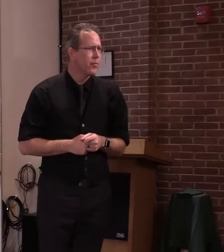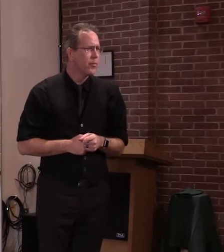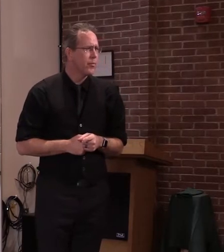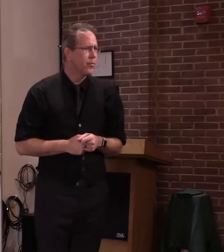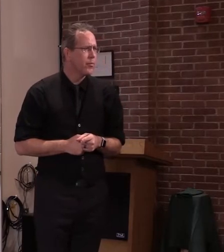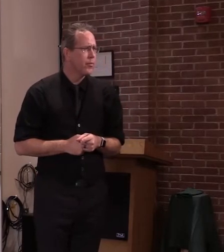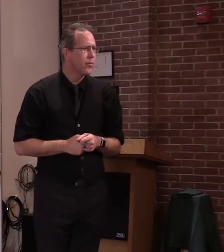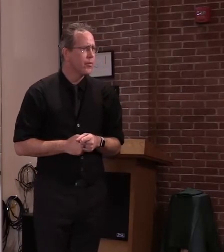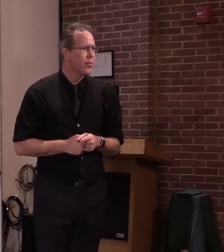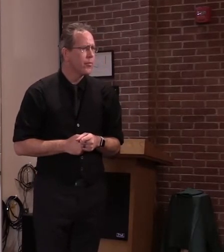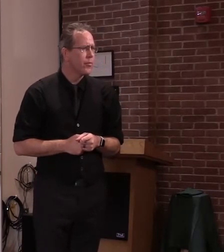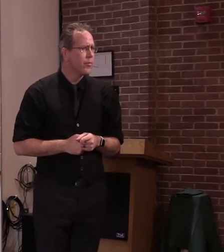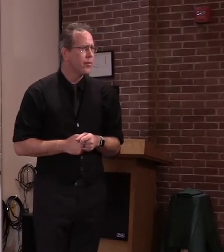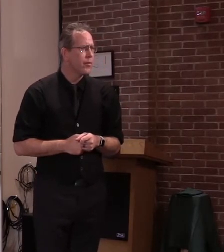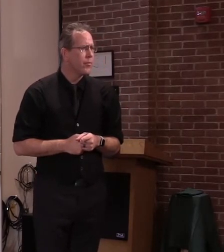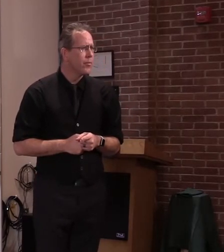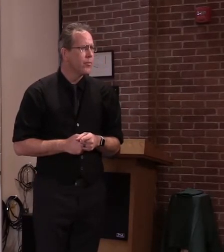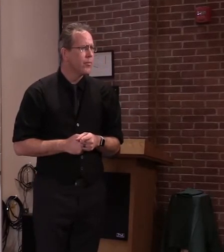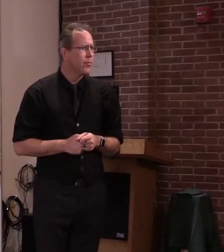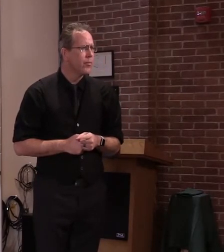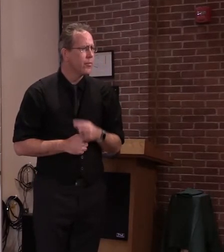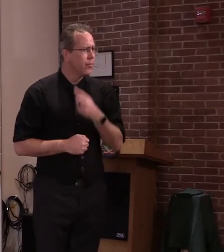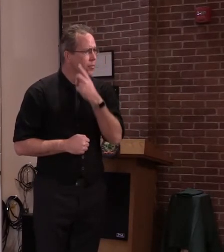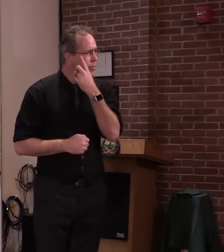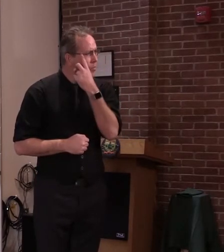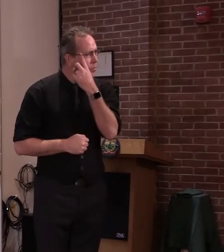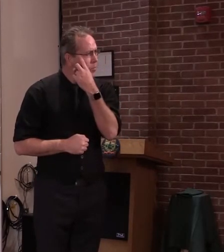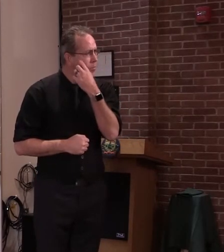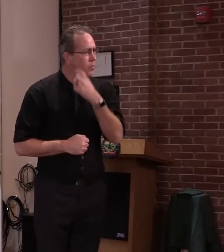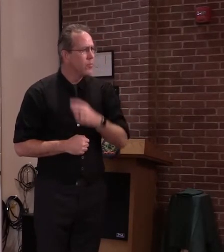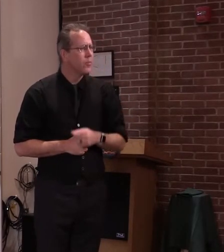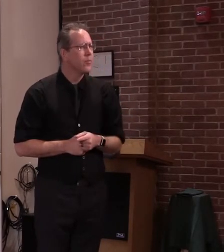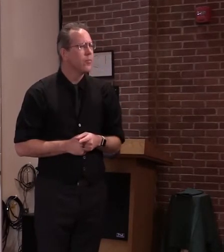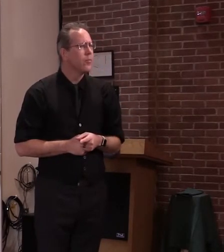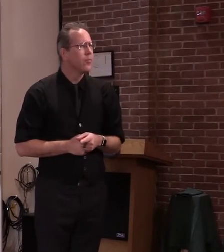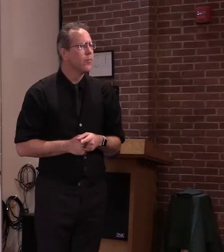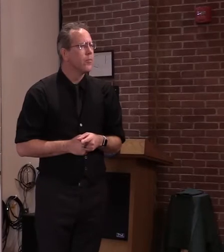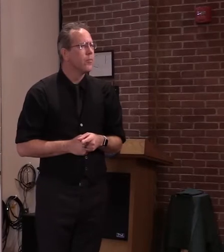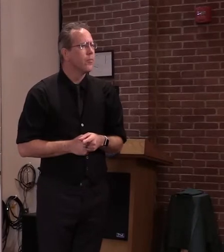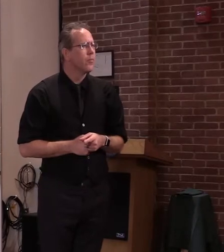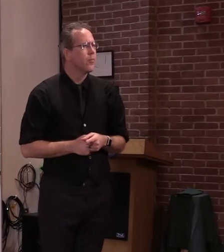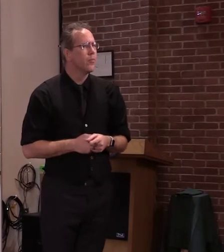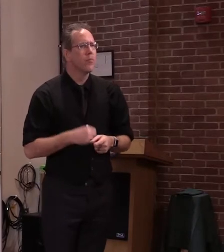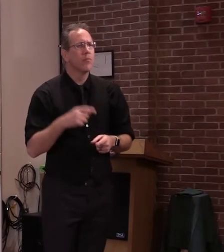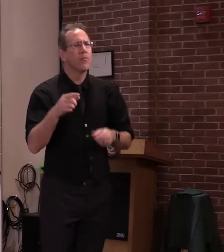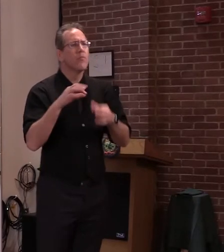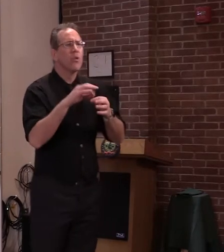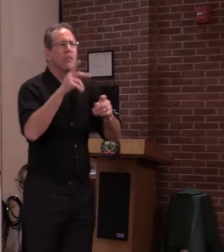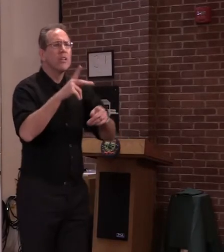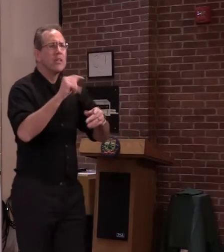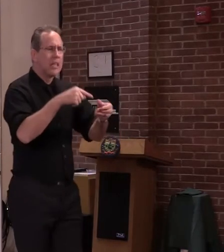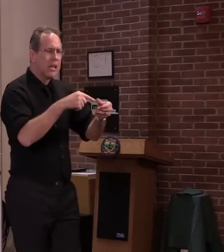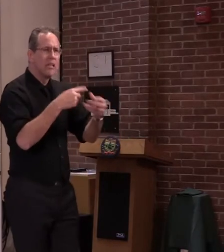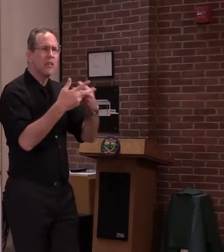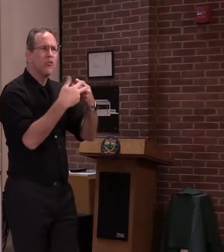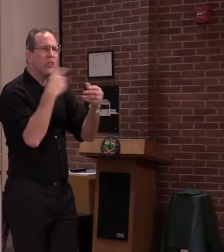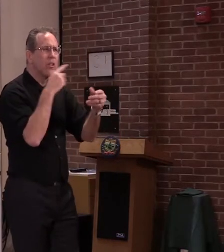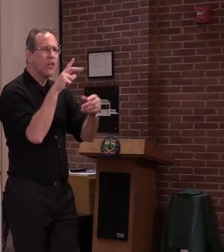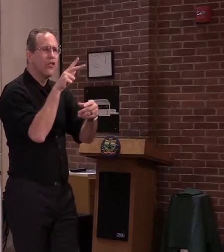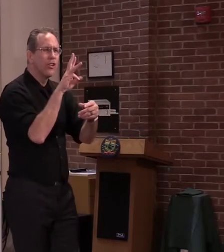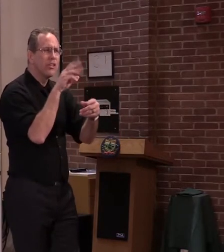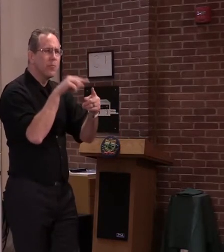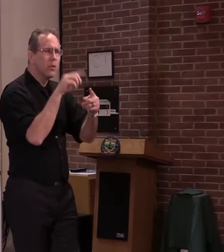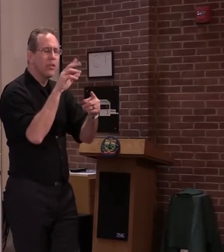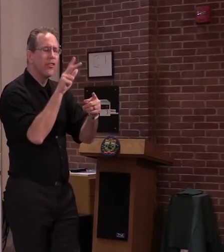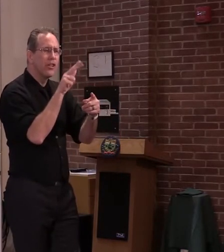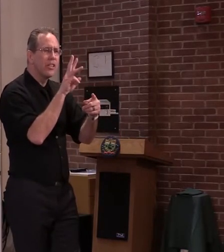stored between 35.6 degrees and 86 degrees. Of course, Vermont is far from